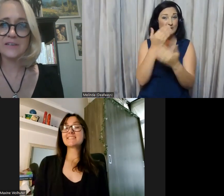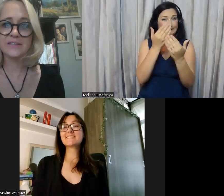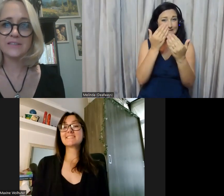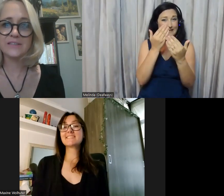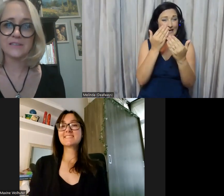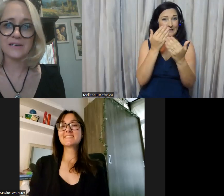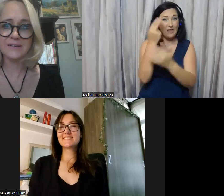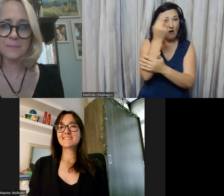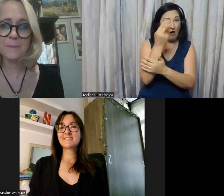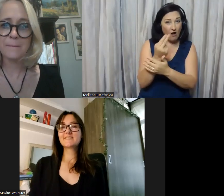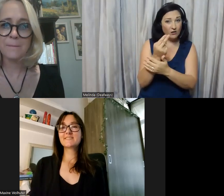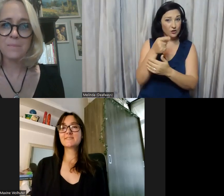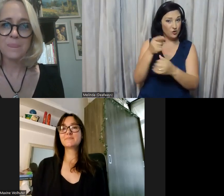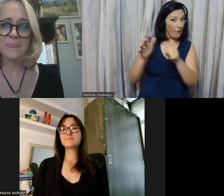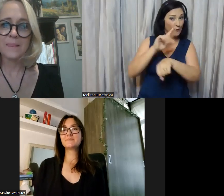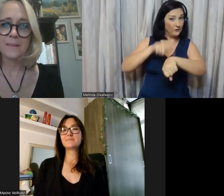interior design.